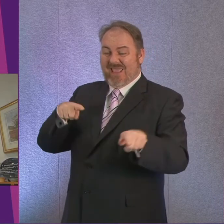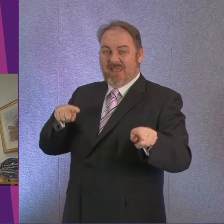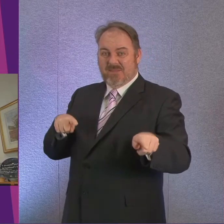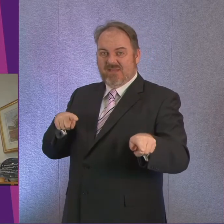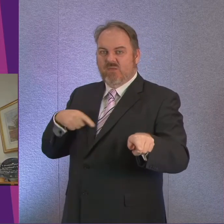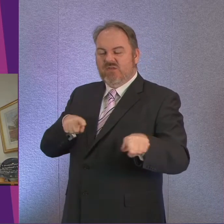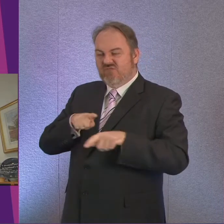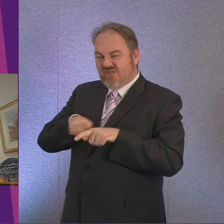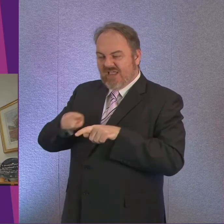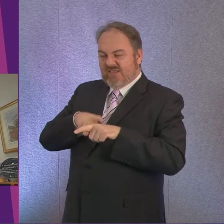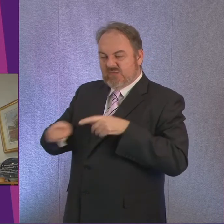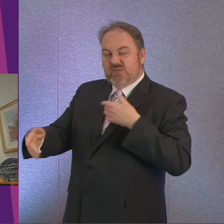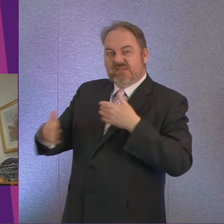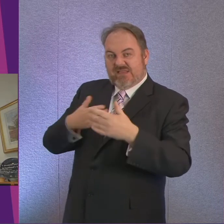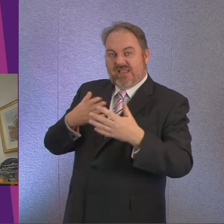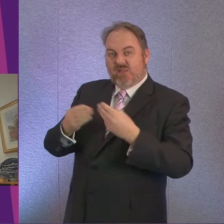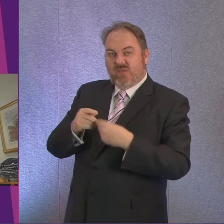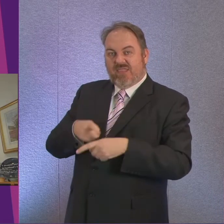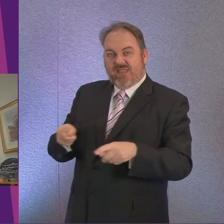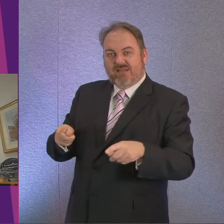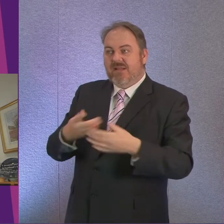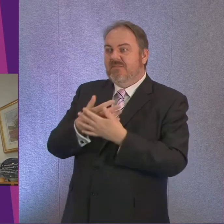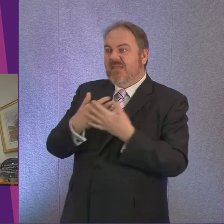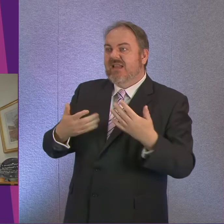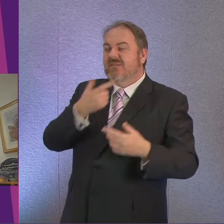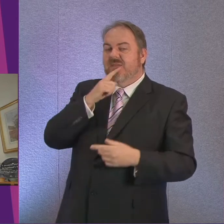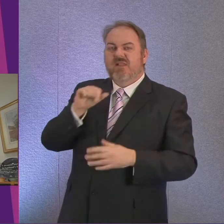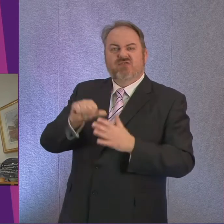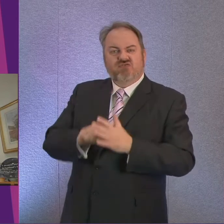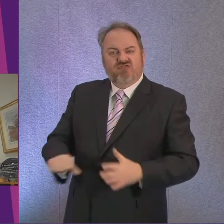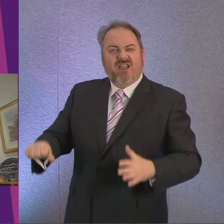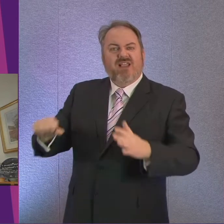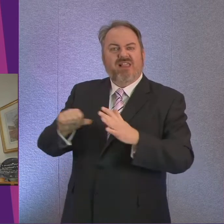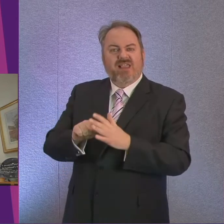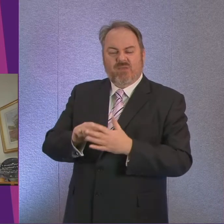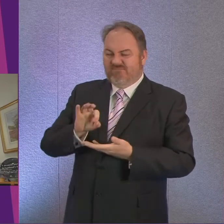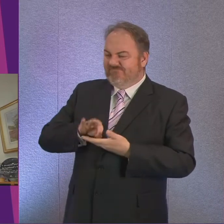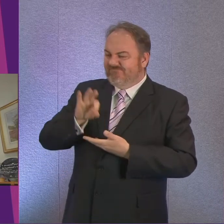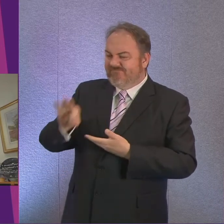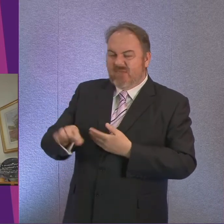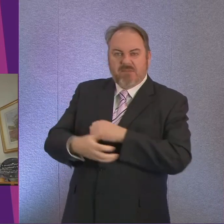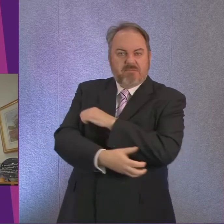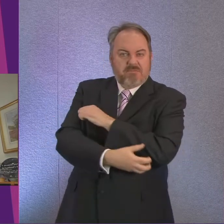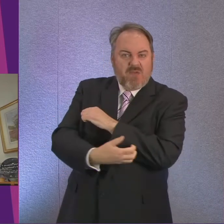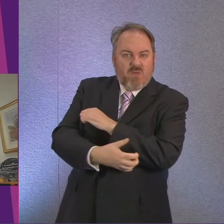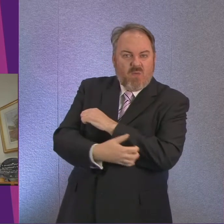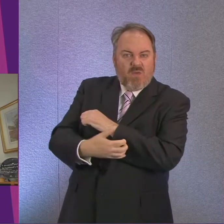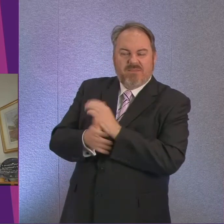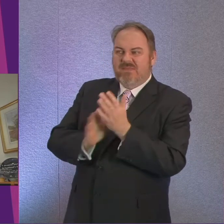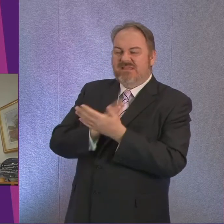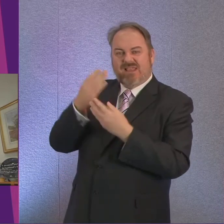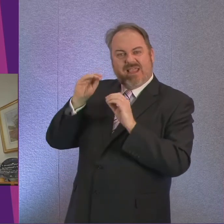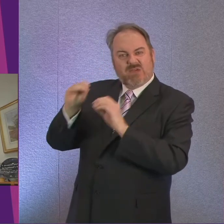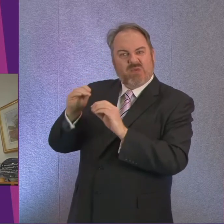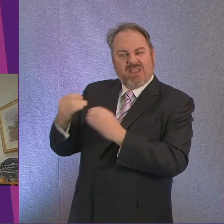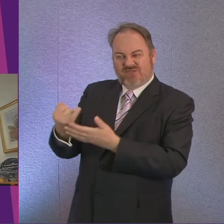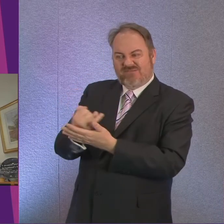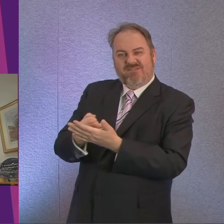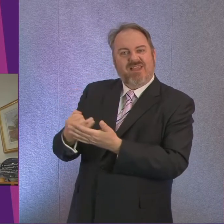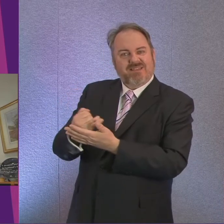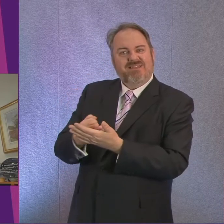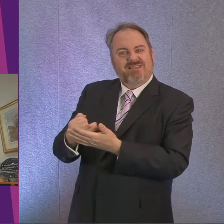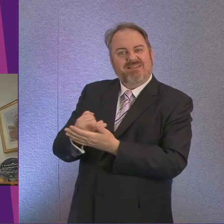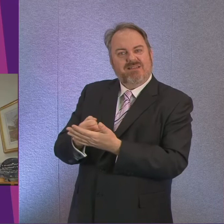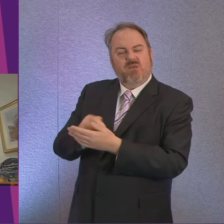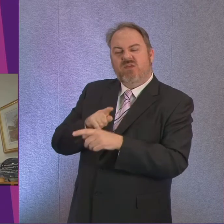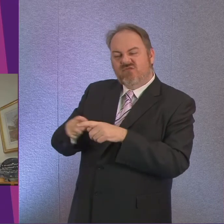who is dealing with the impact of poverty on their life is able to achieve the support to which they are entitled. Now, of course, we have